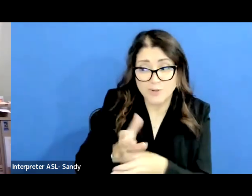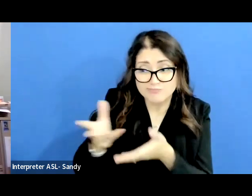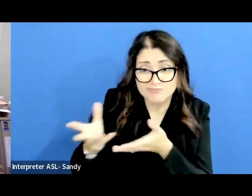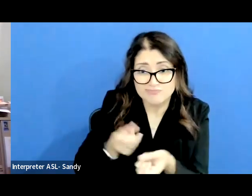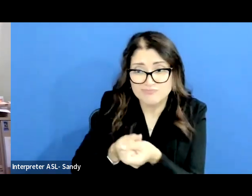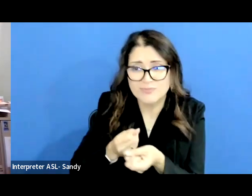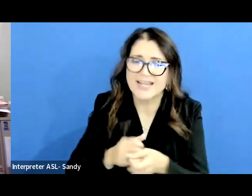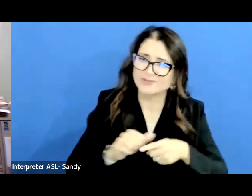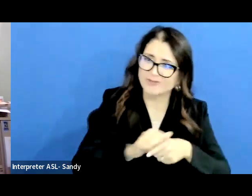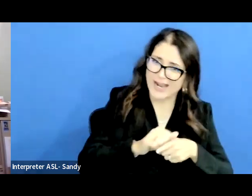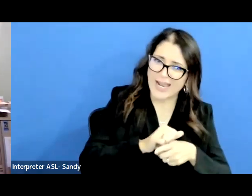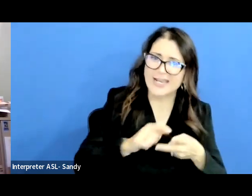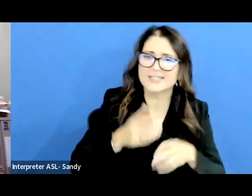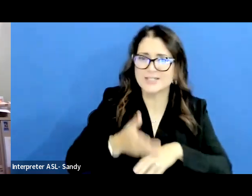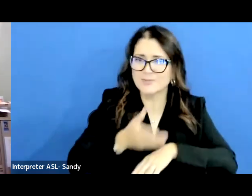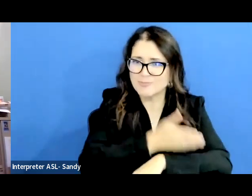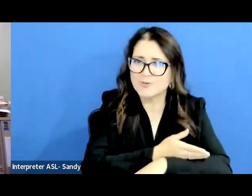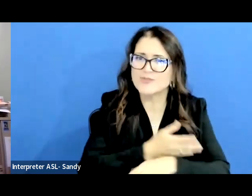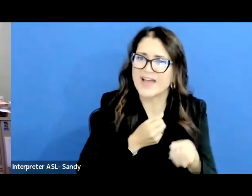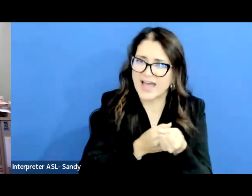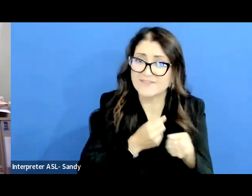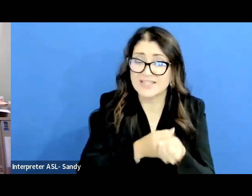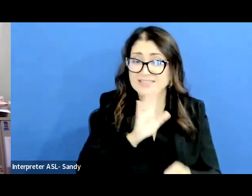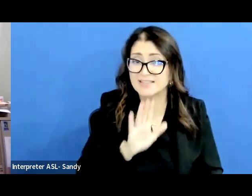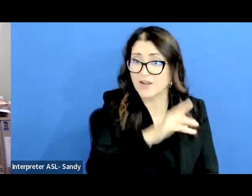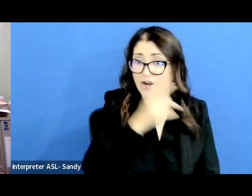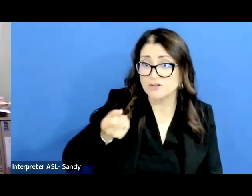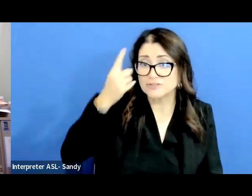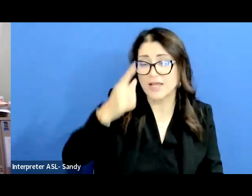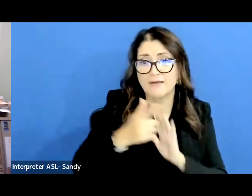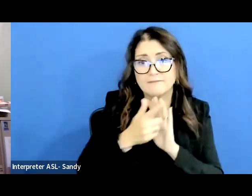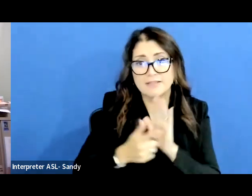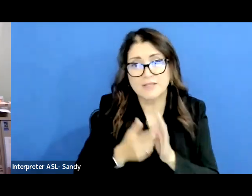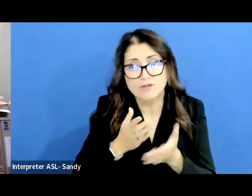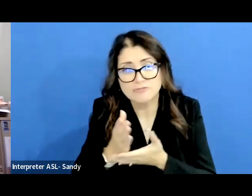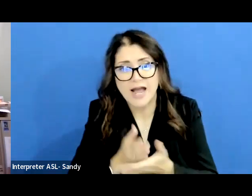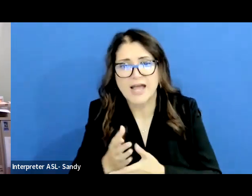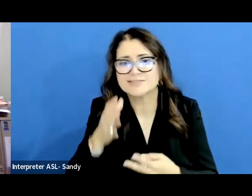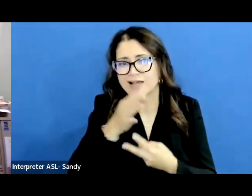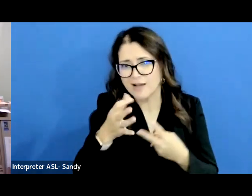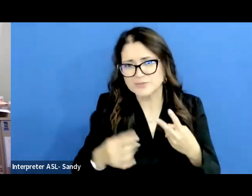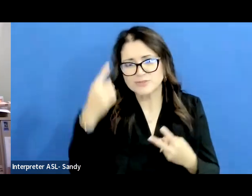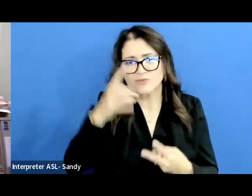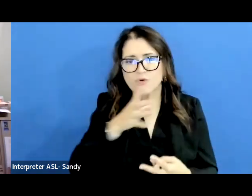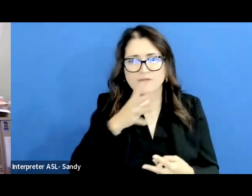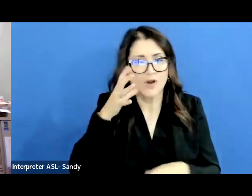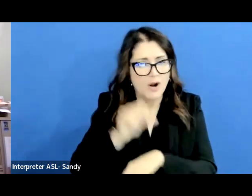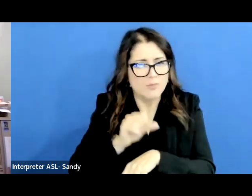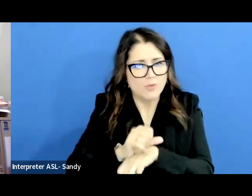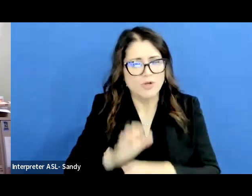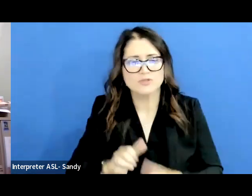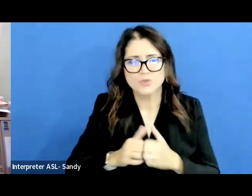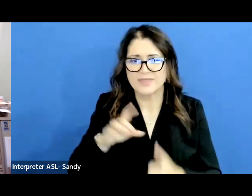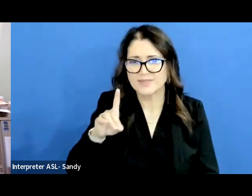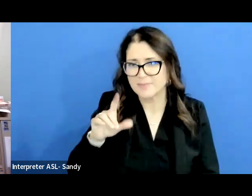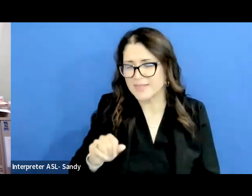advocates' understanding of their legal rights, options for farm workers with disabilities, and the cultural and